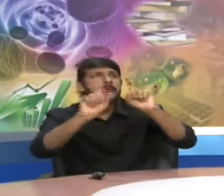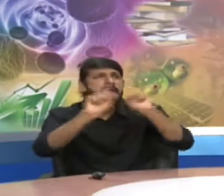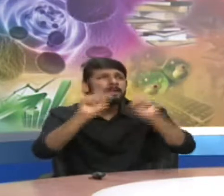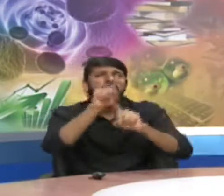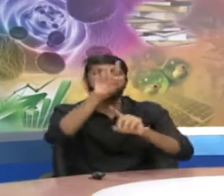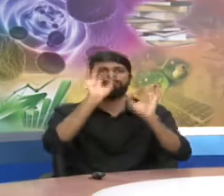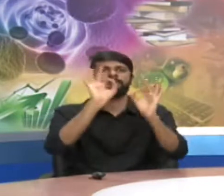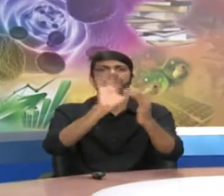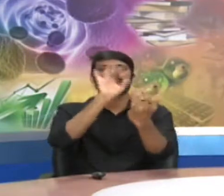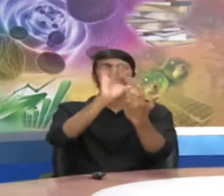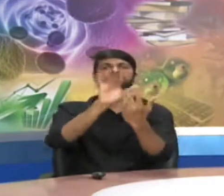new.